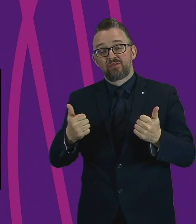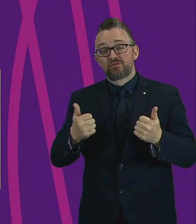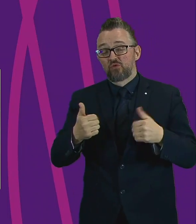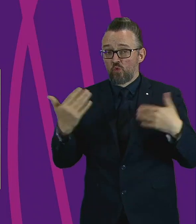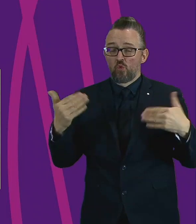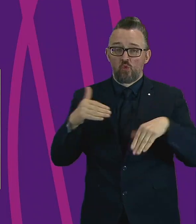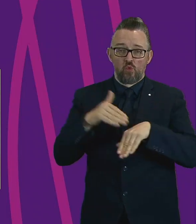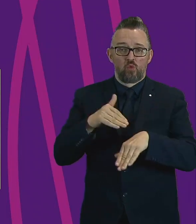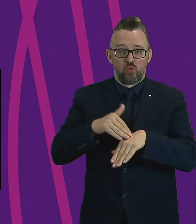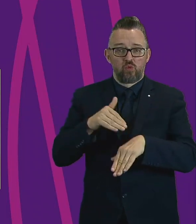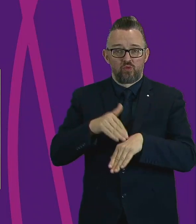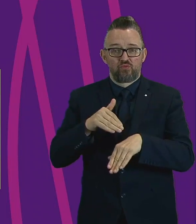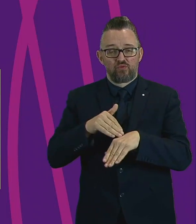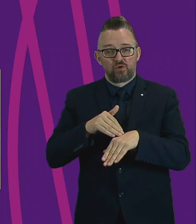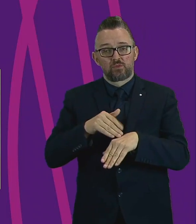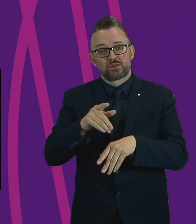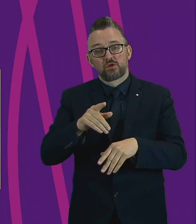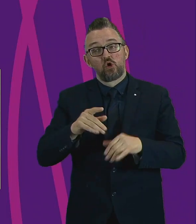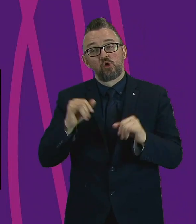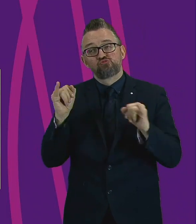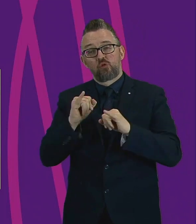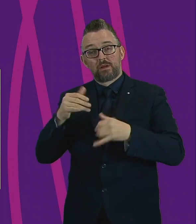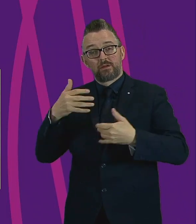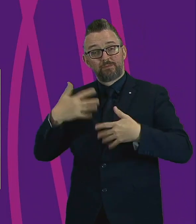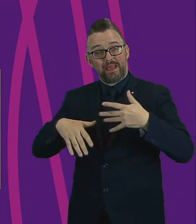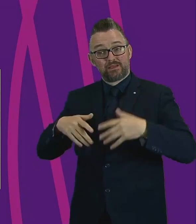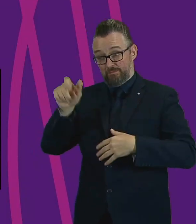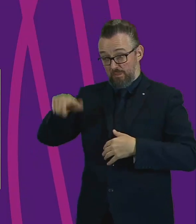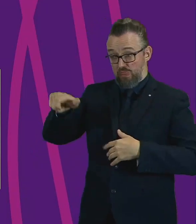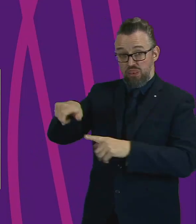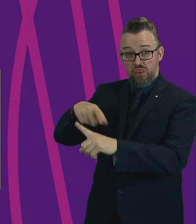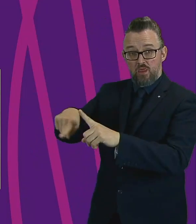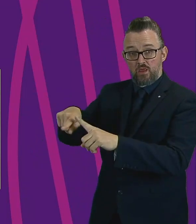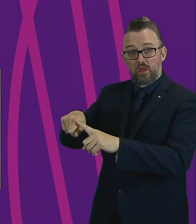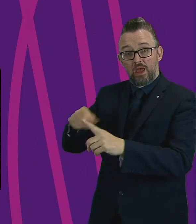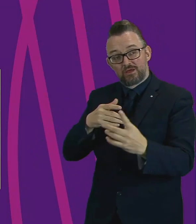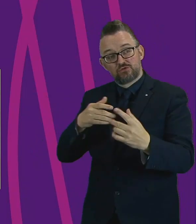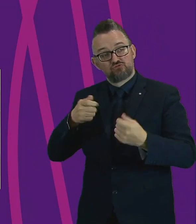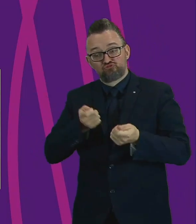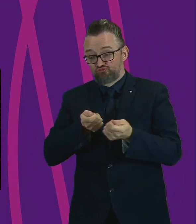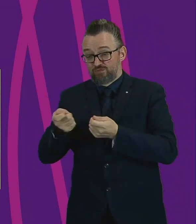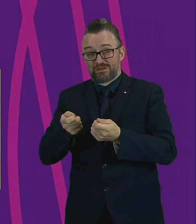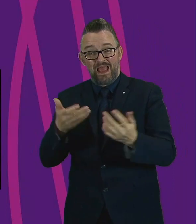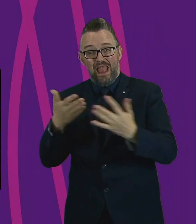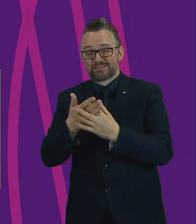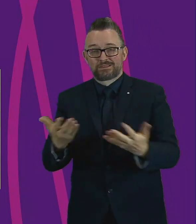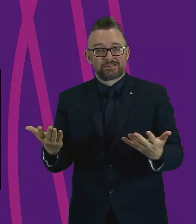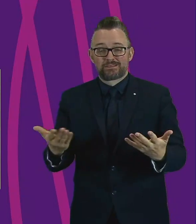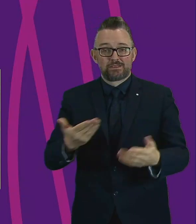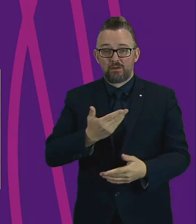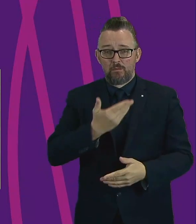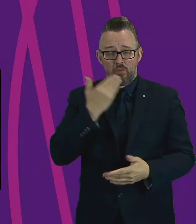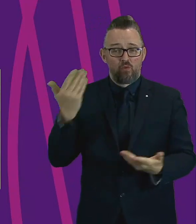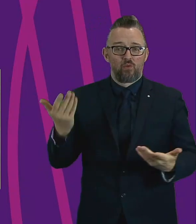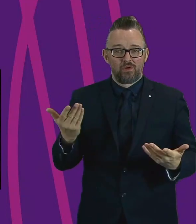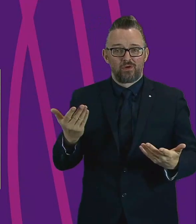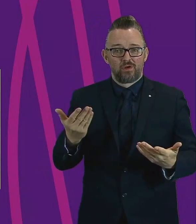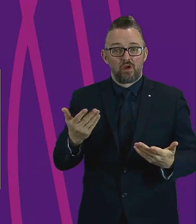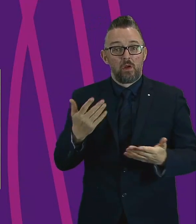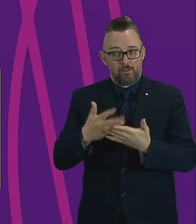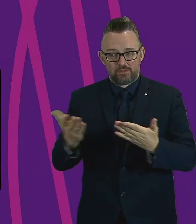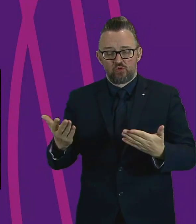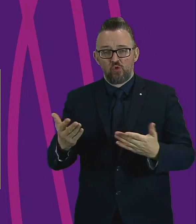of what we were hearing. Chronic pain patients have been unable to access treatment, and it's had a hugely significant